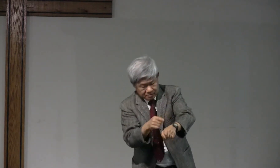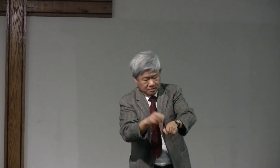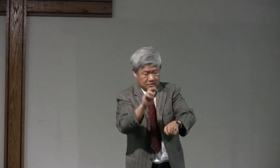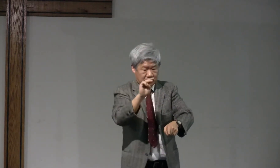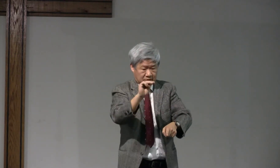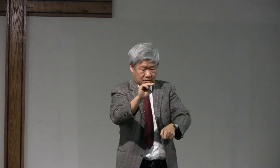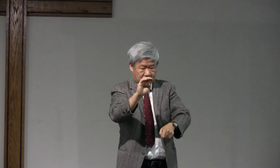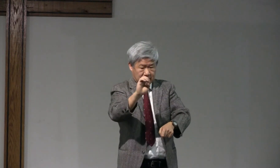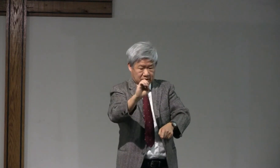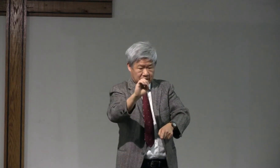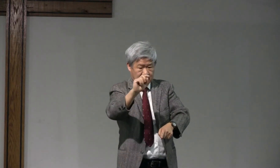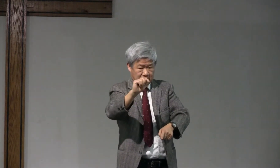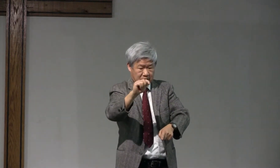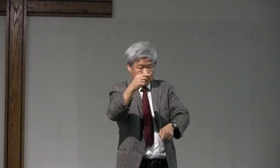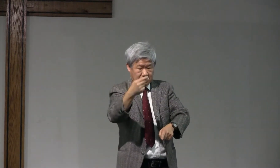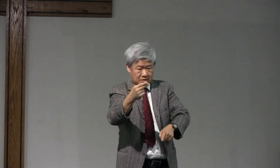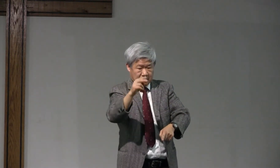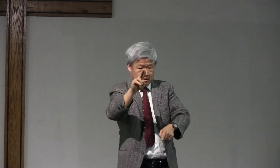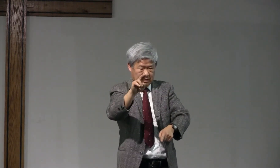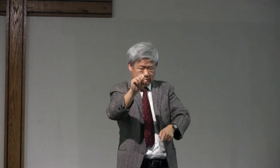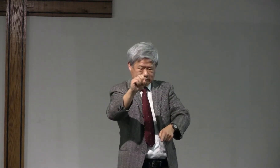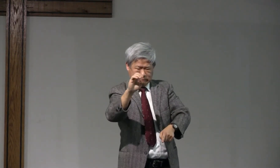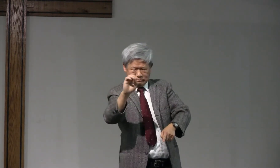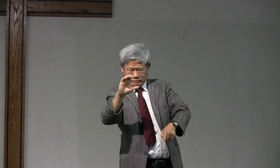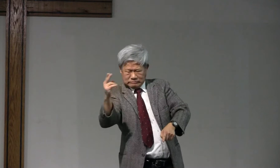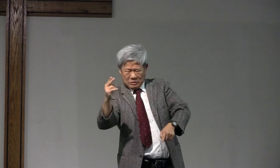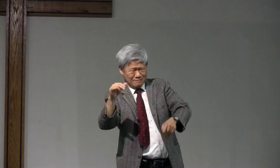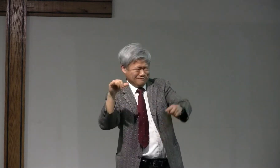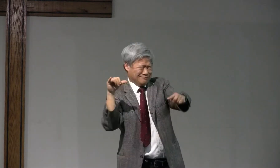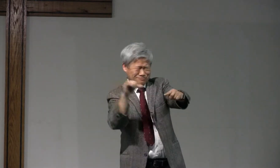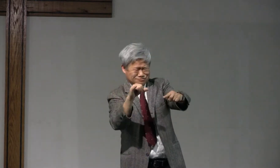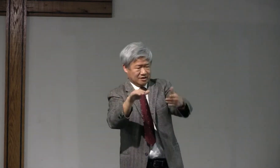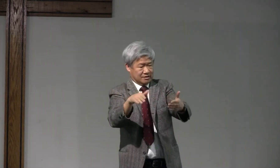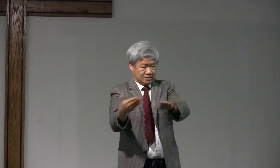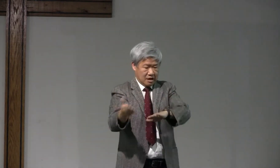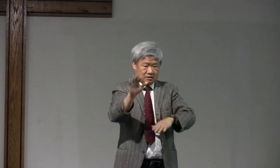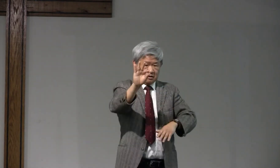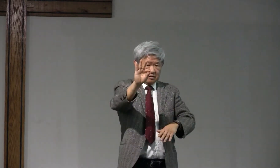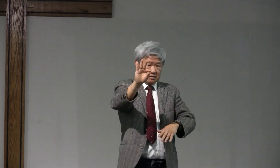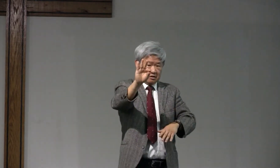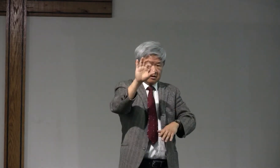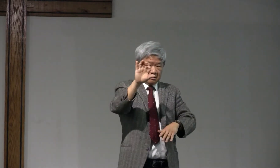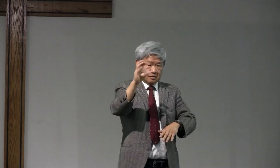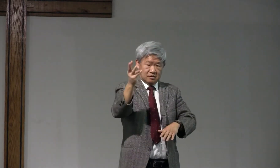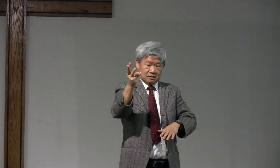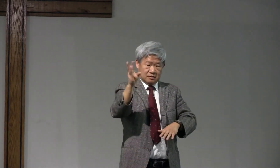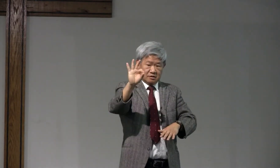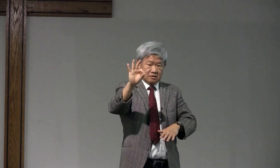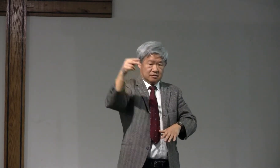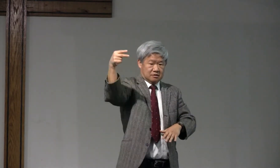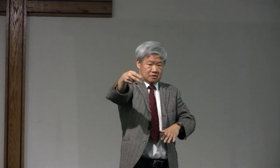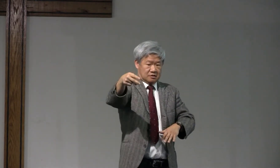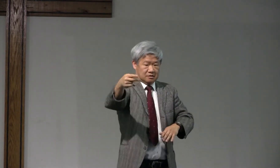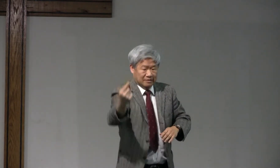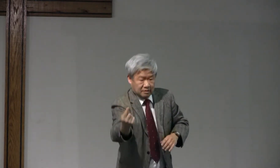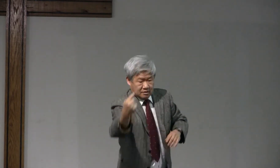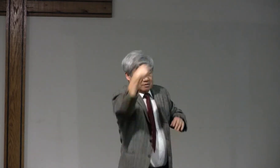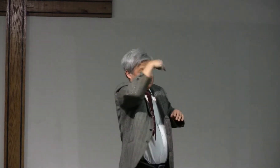He had a son named Methuselah, who died at the age of